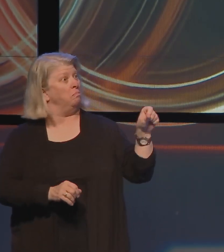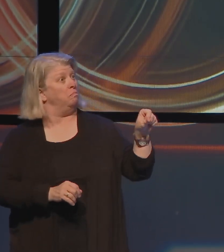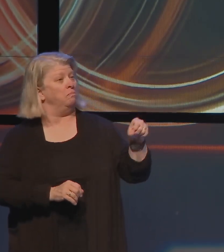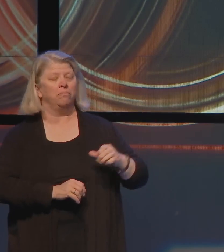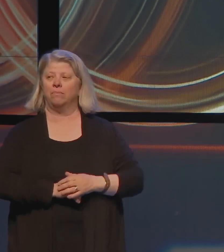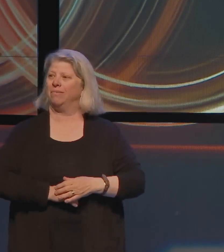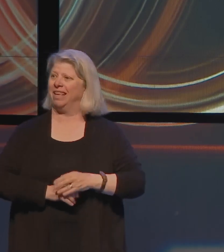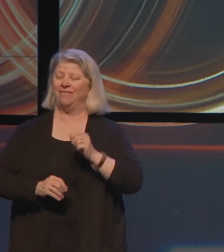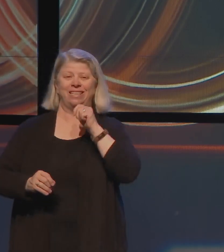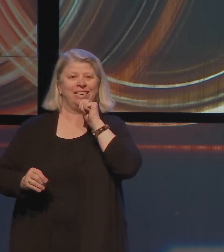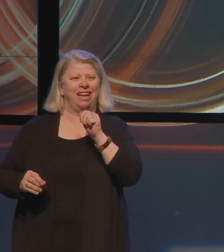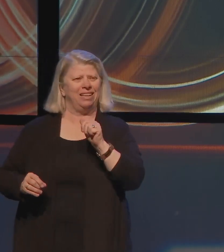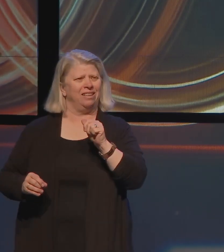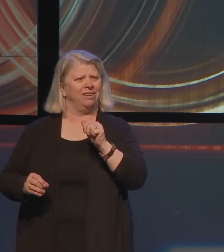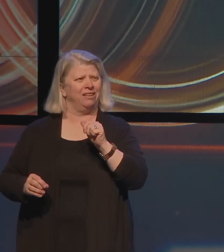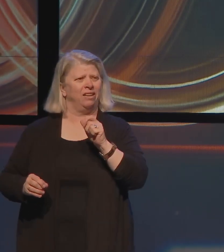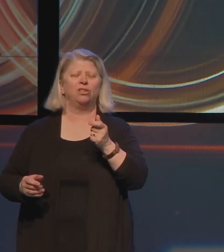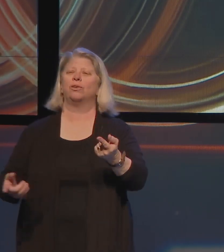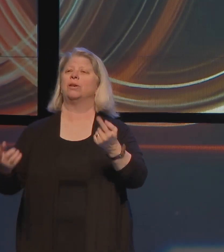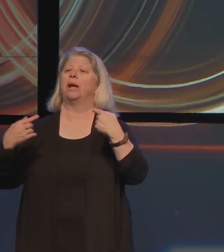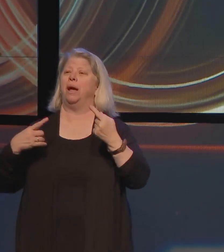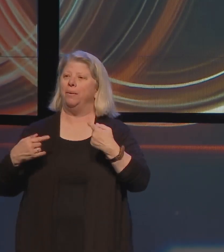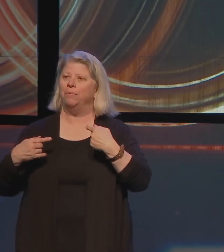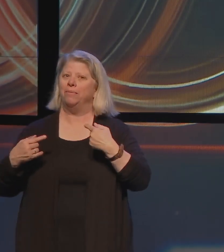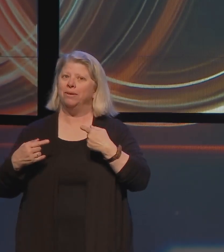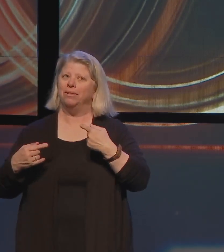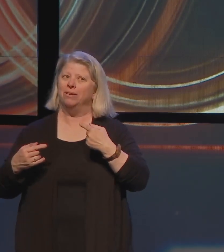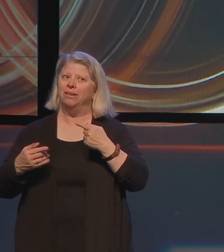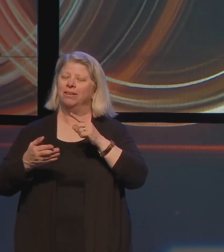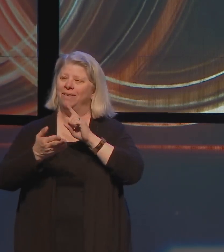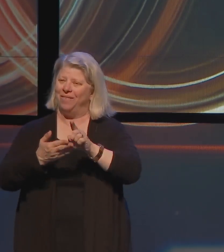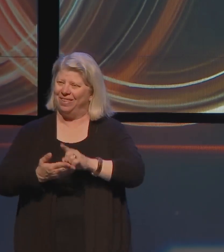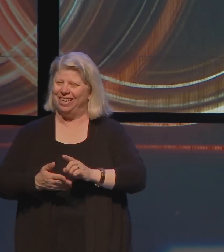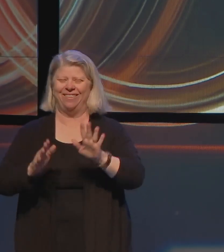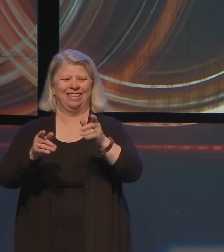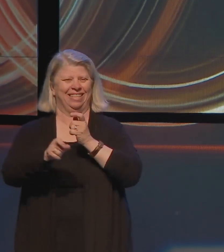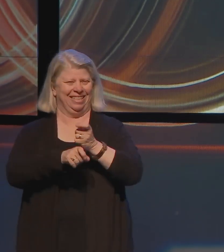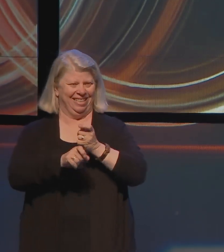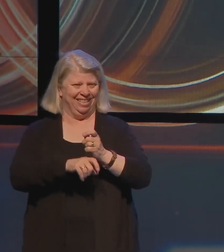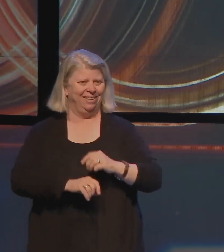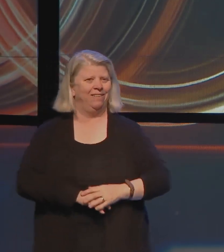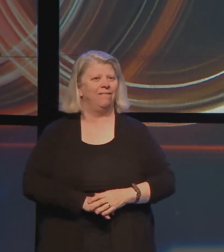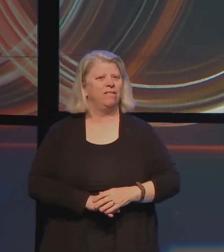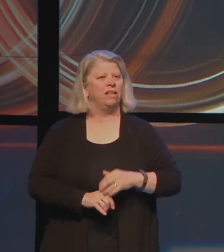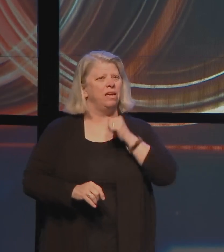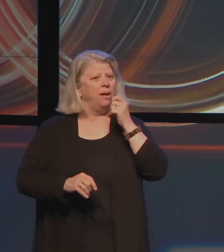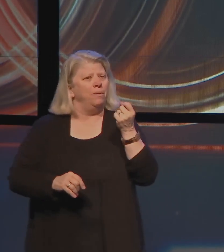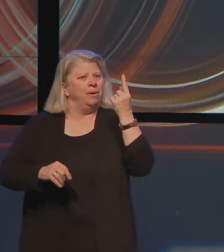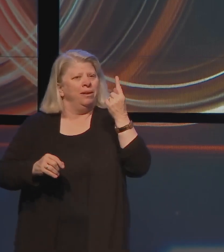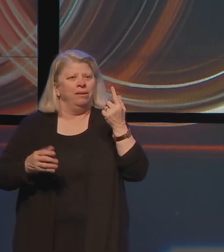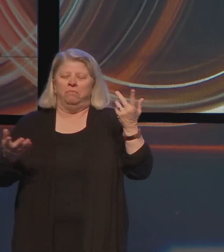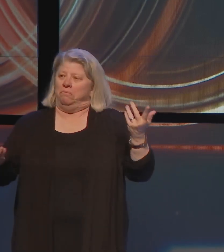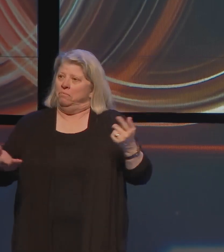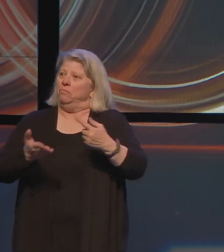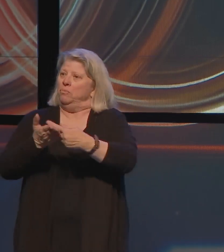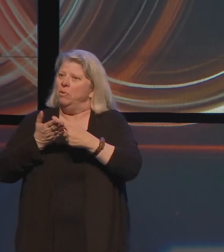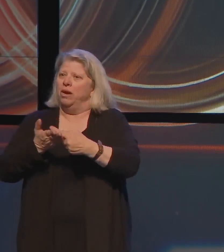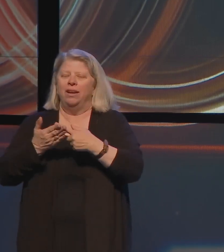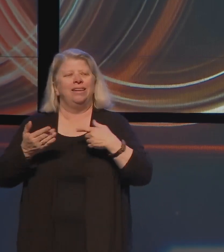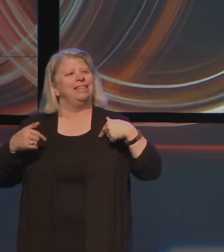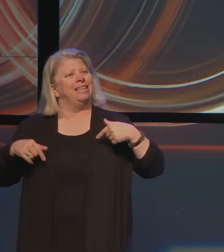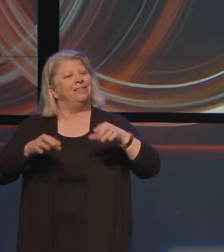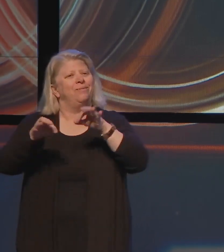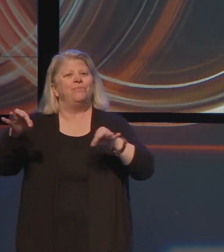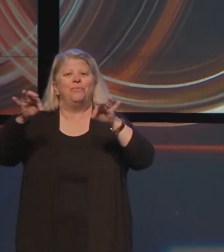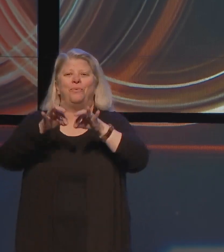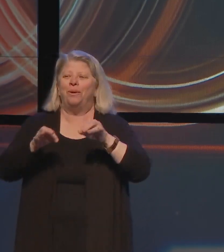Because if it doesn't, you just probably should come back in like 8 weeks. No, I'm just kidding. If it doesn't make sense, let's talk, okay? But this is